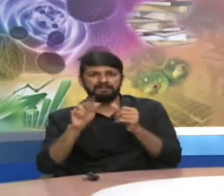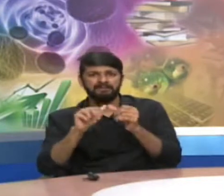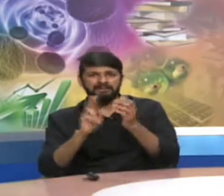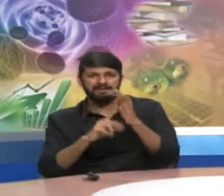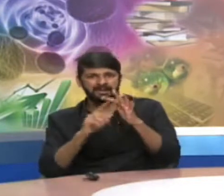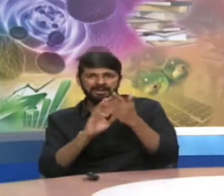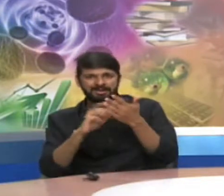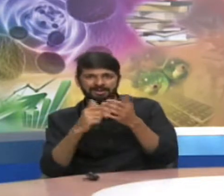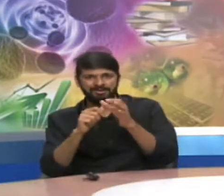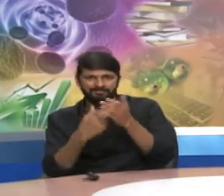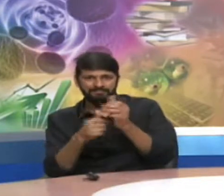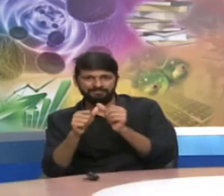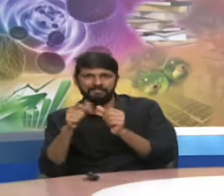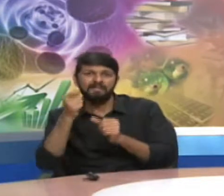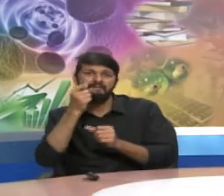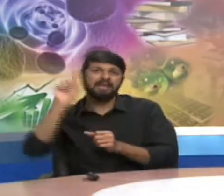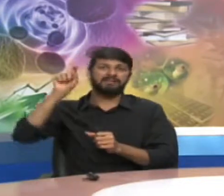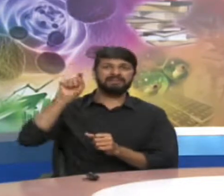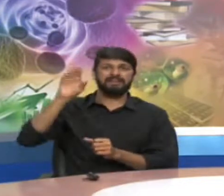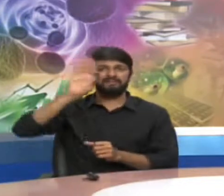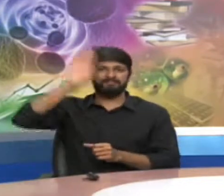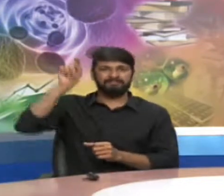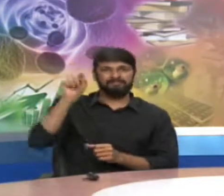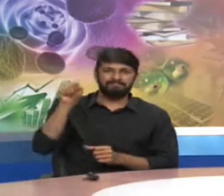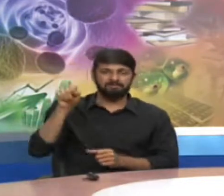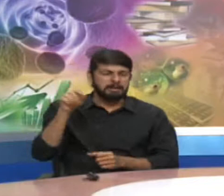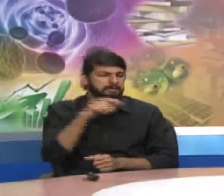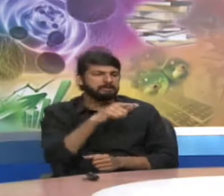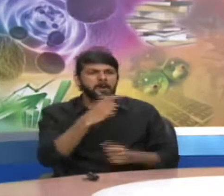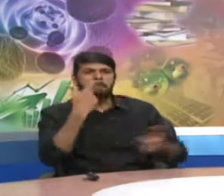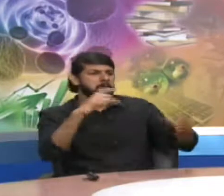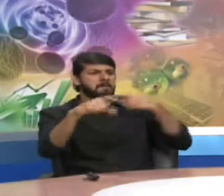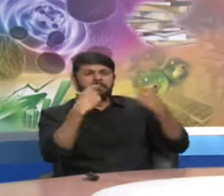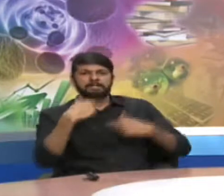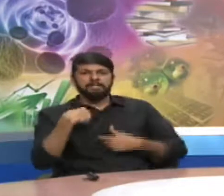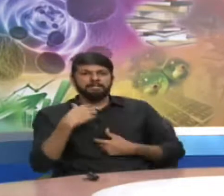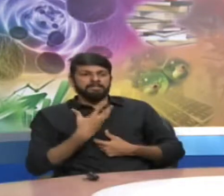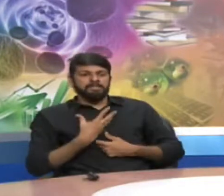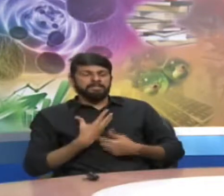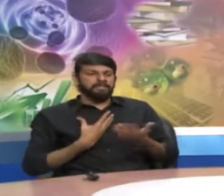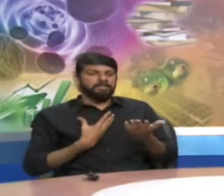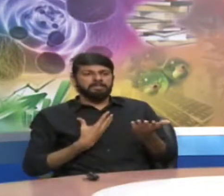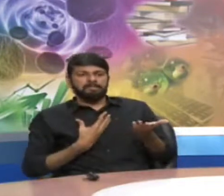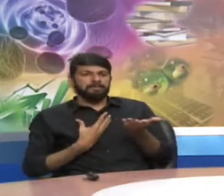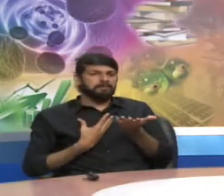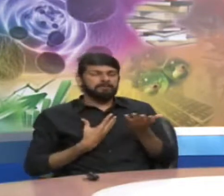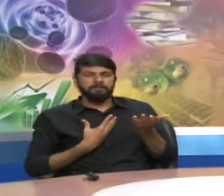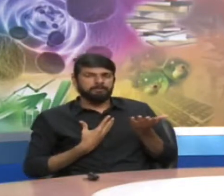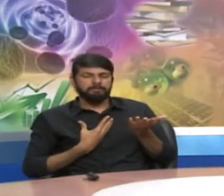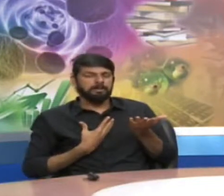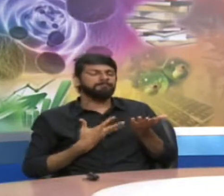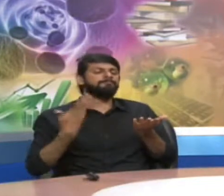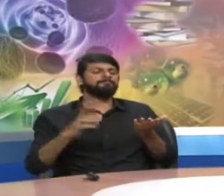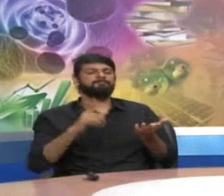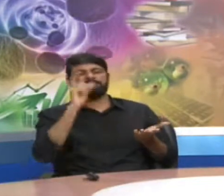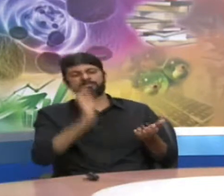and frustrated and said, "Why did your son give the auspicious elephant to those